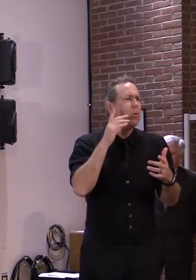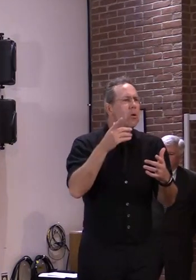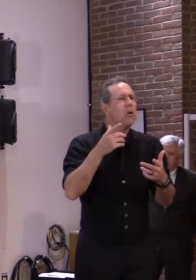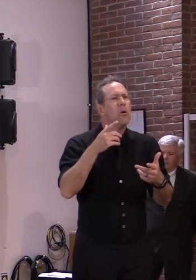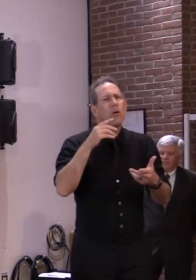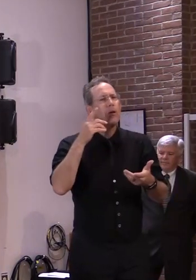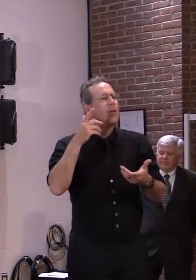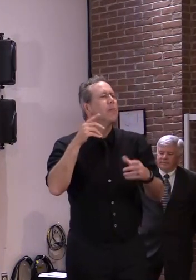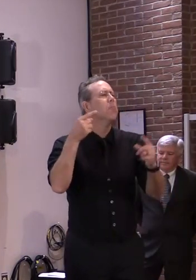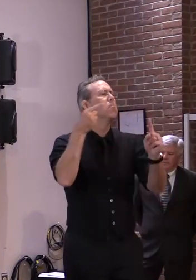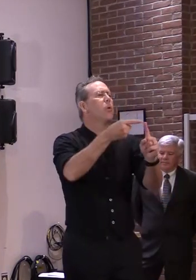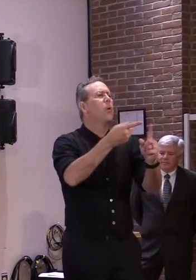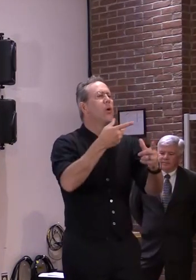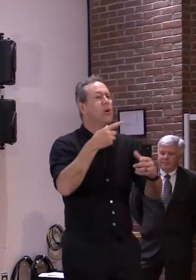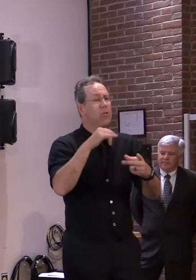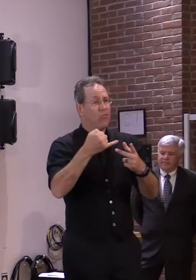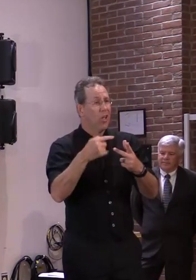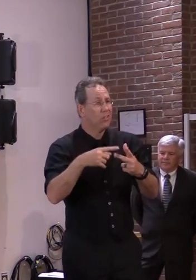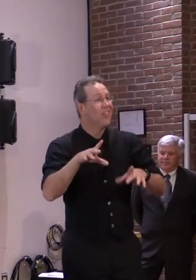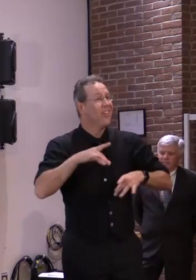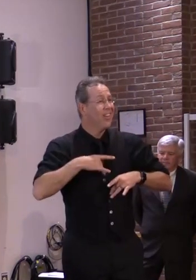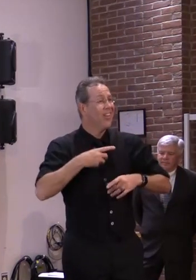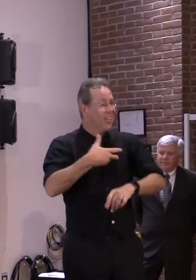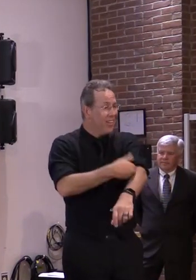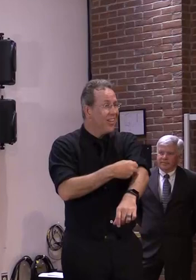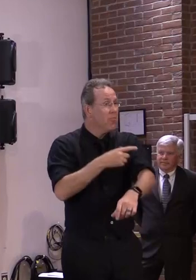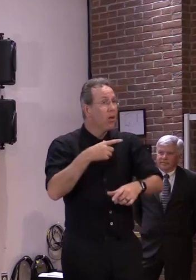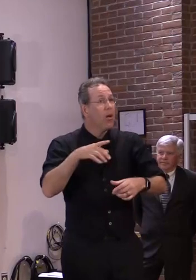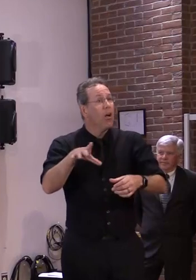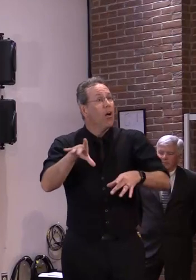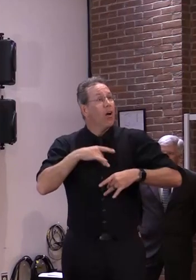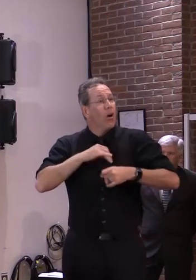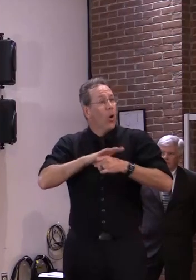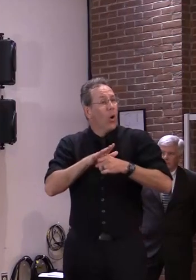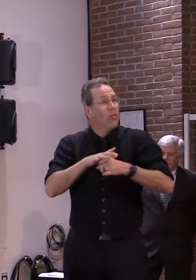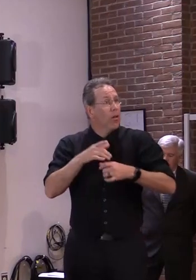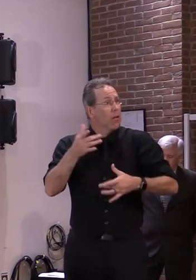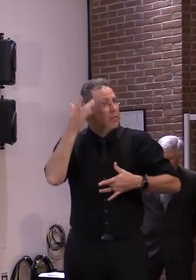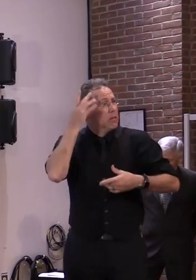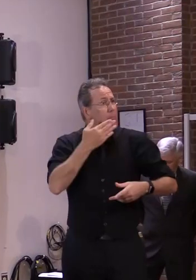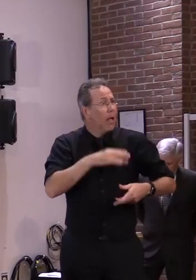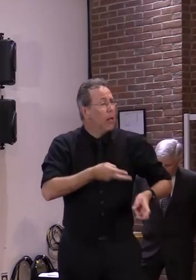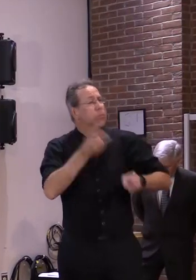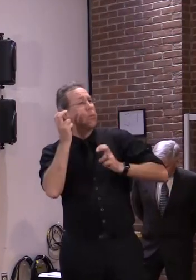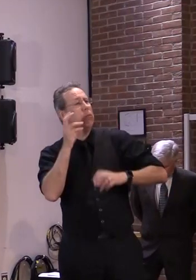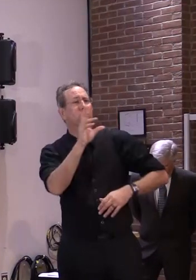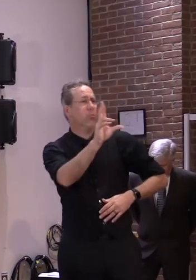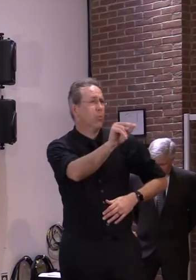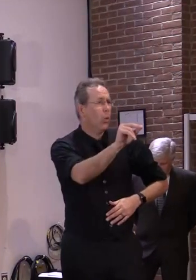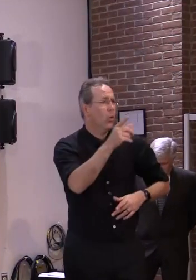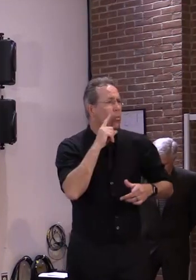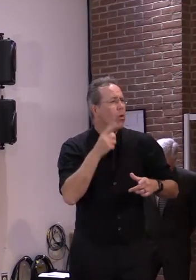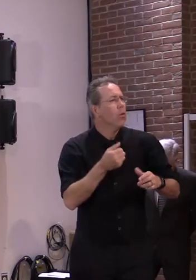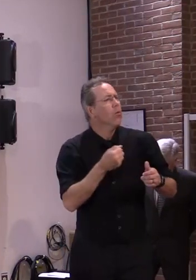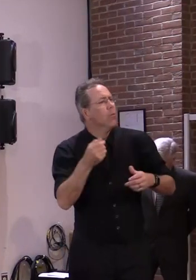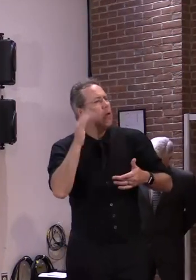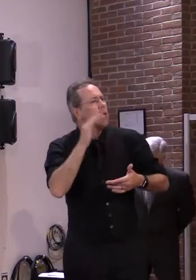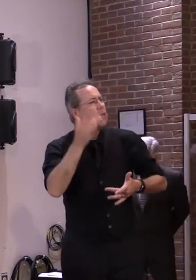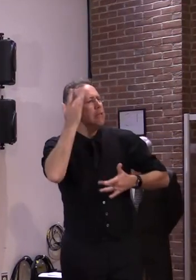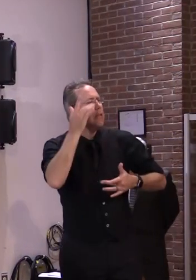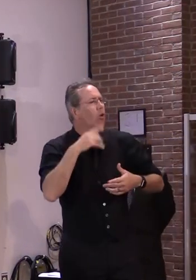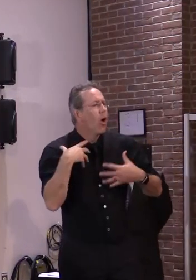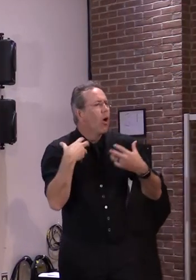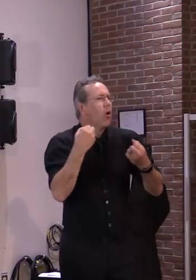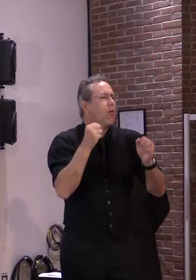deaths. So that needs to be taken into account. The second thing that needs to be taken into account is